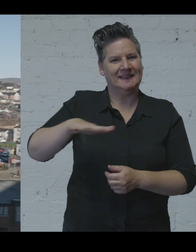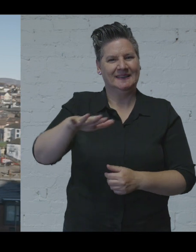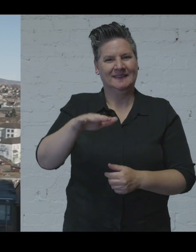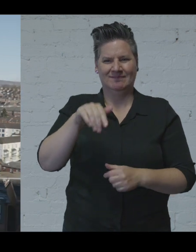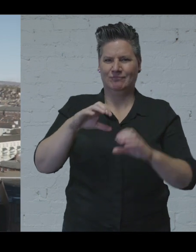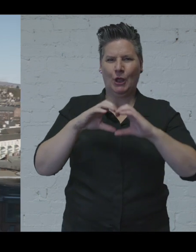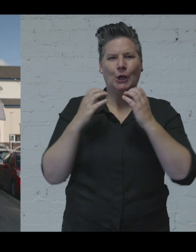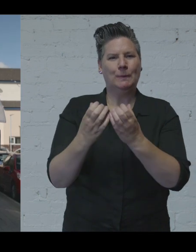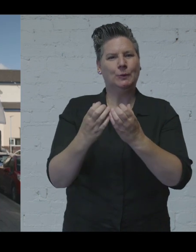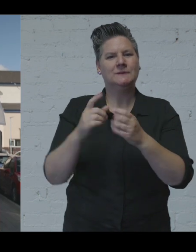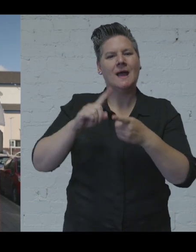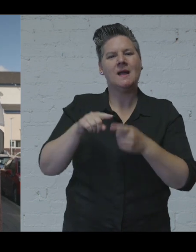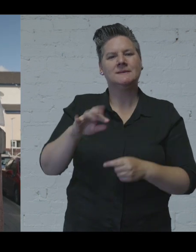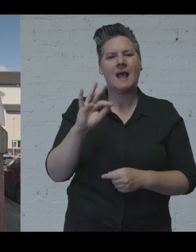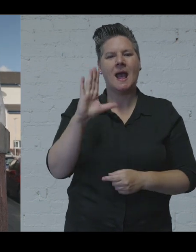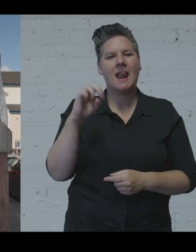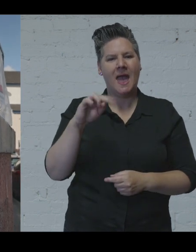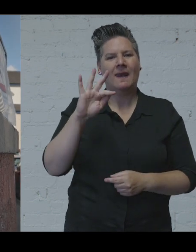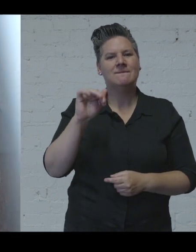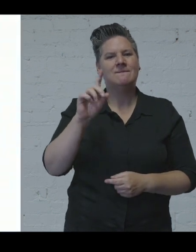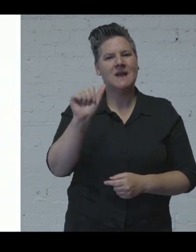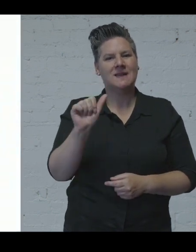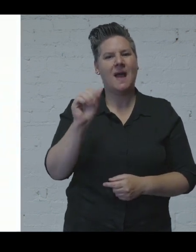heart of the local community in Glenfadda Park.